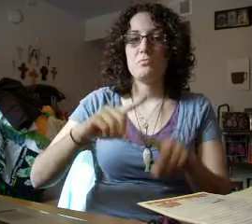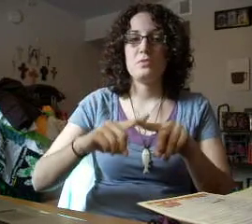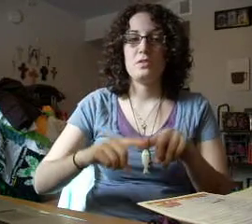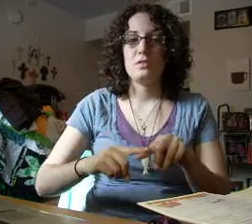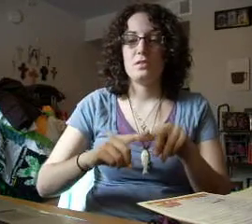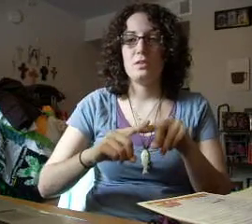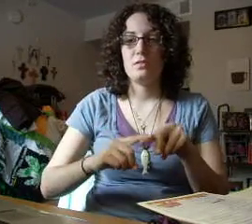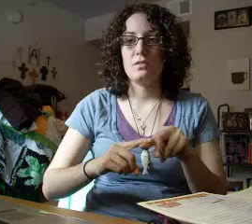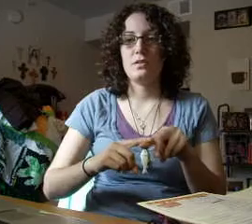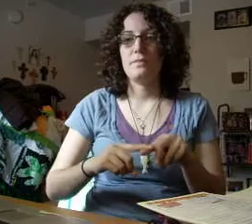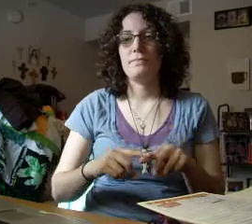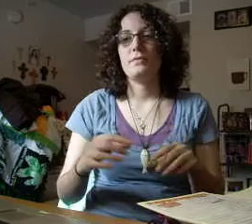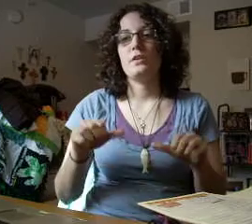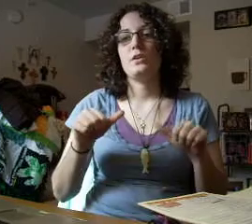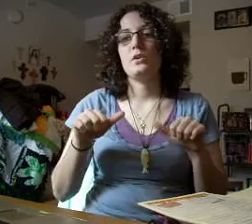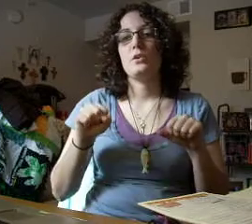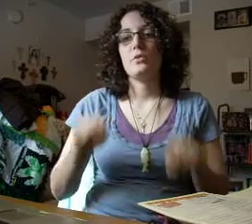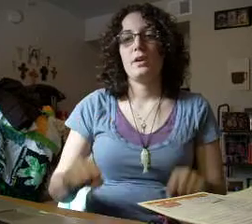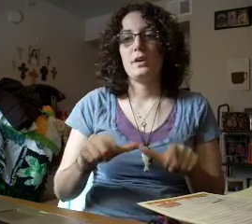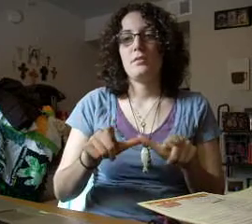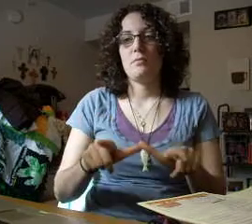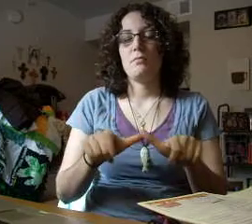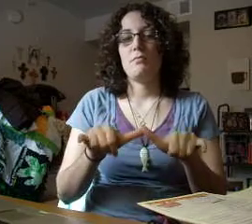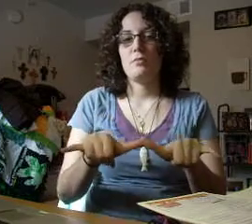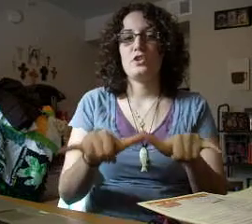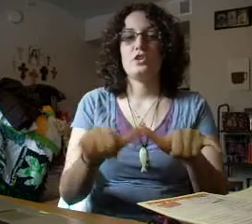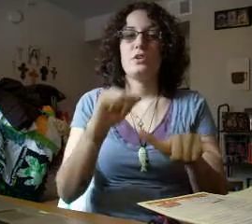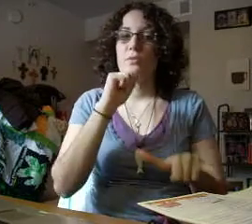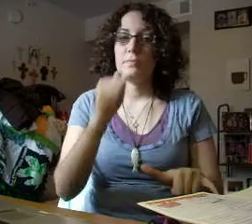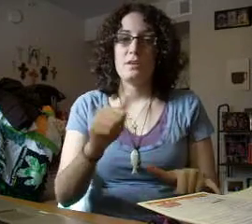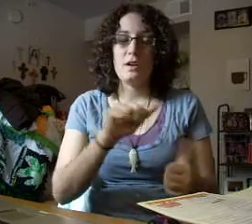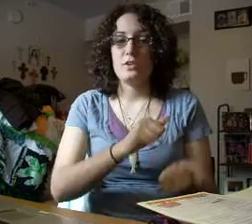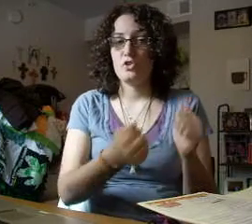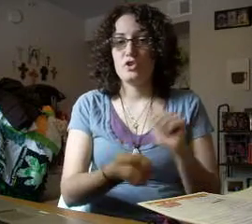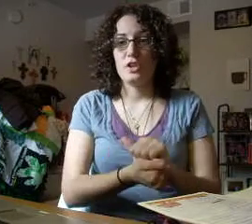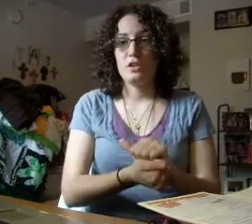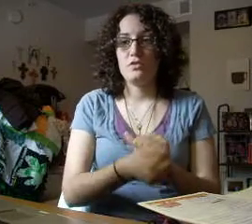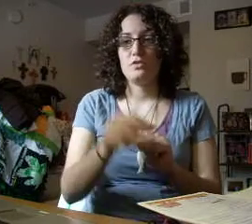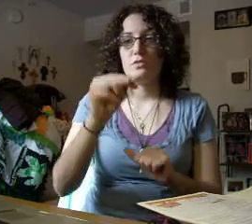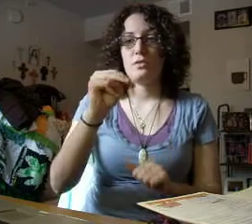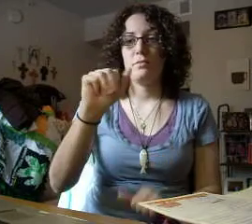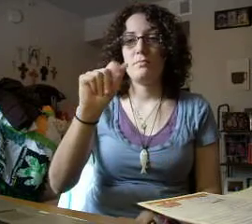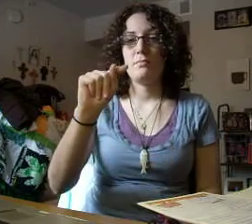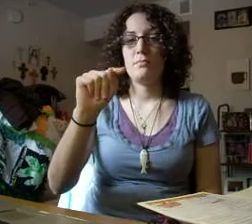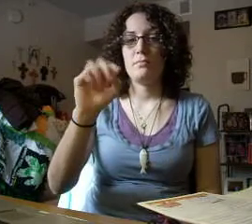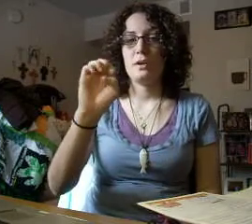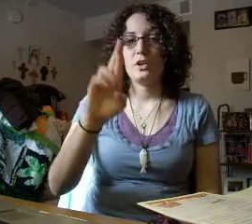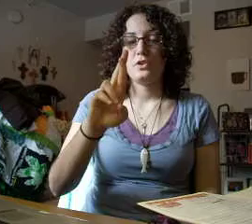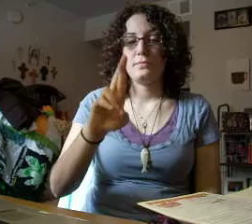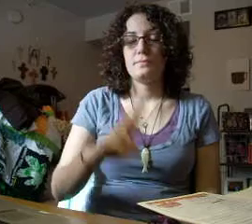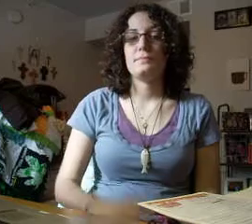changing the sample's composition, its identity, what it's made of. And physical properties